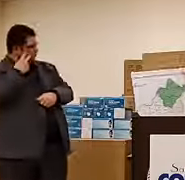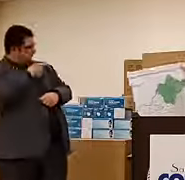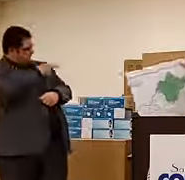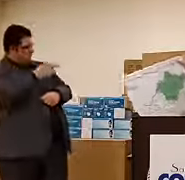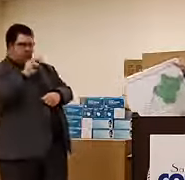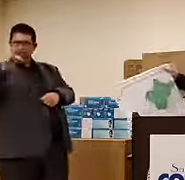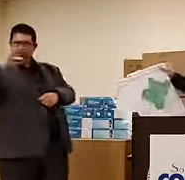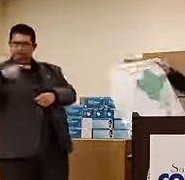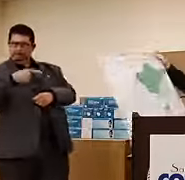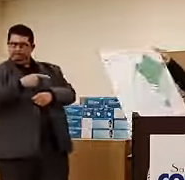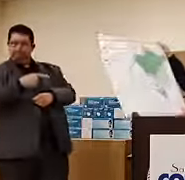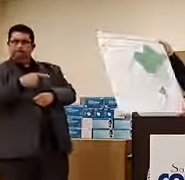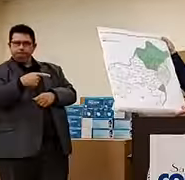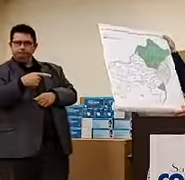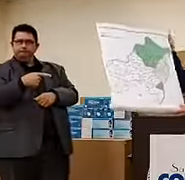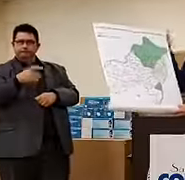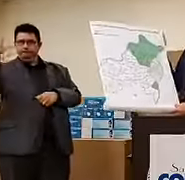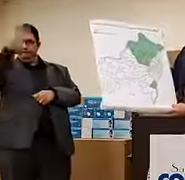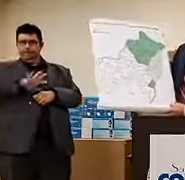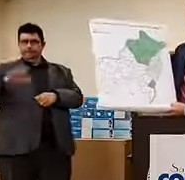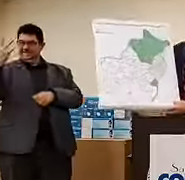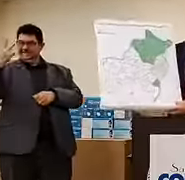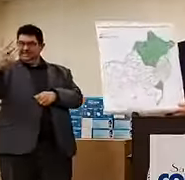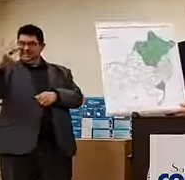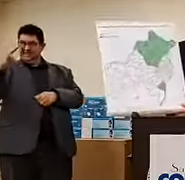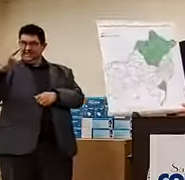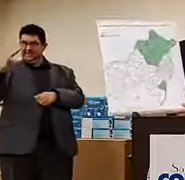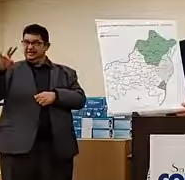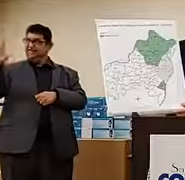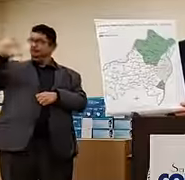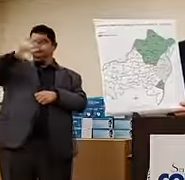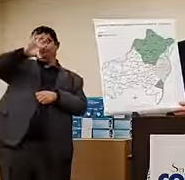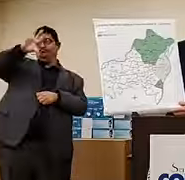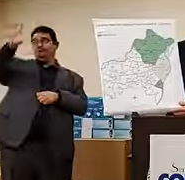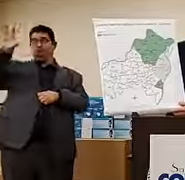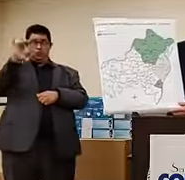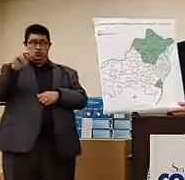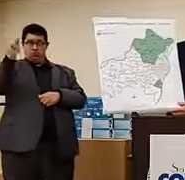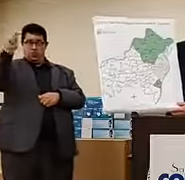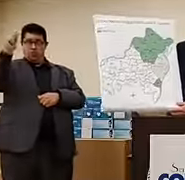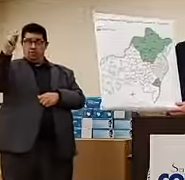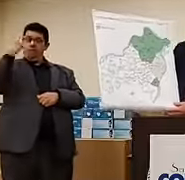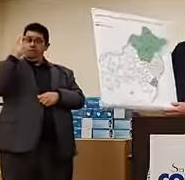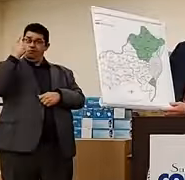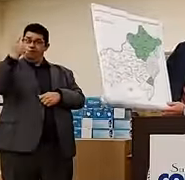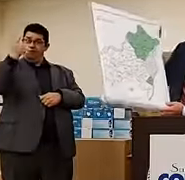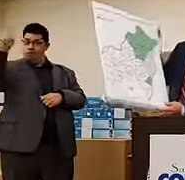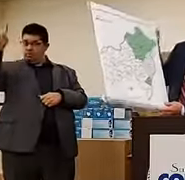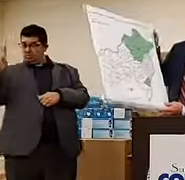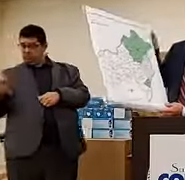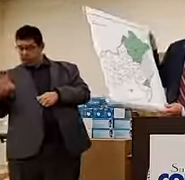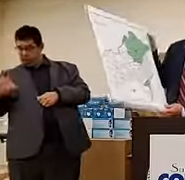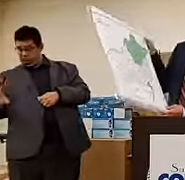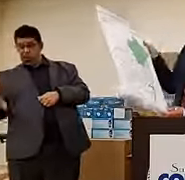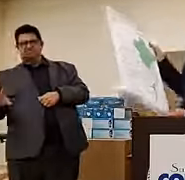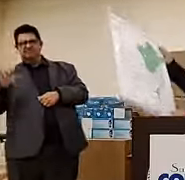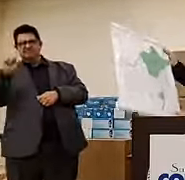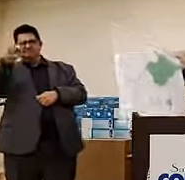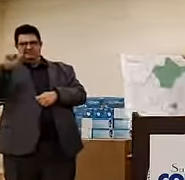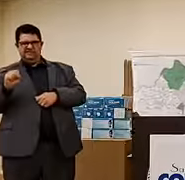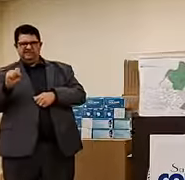map here. There are 17 zip codes in North County and 1 zip code in the southeast St. Louis